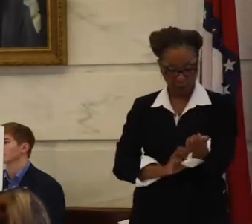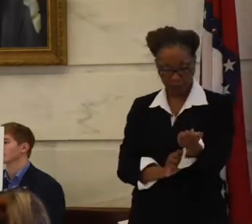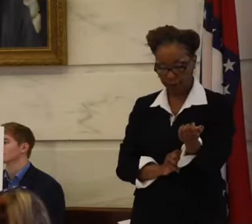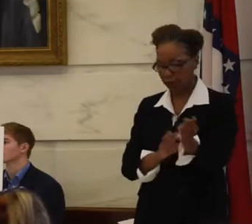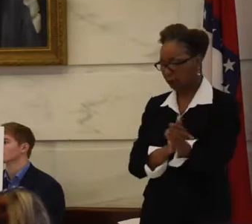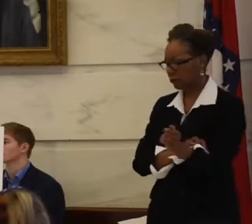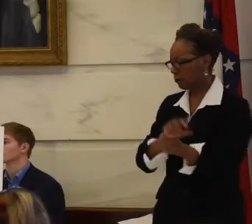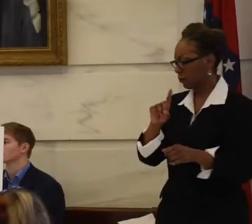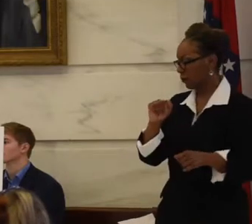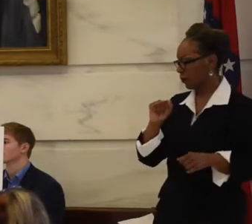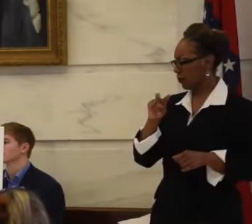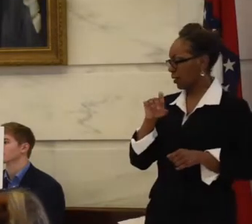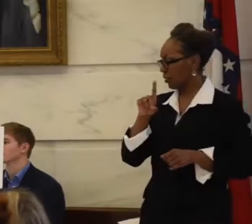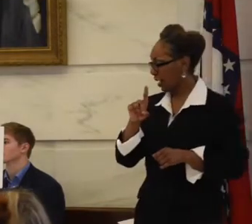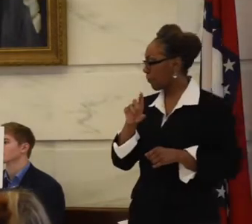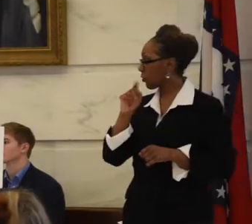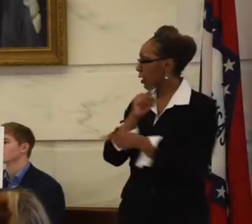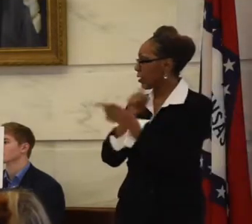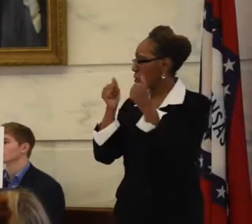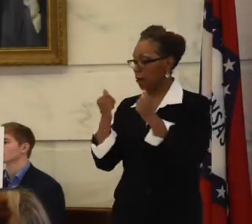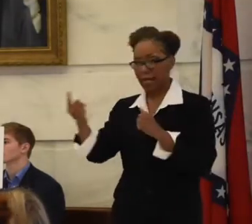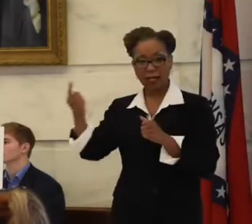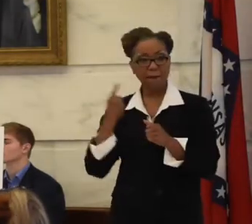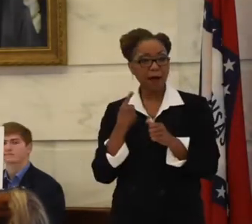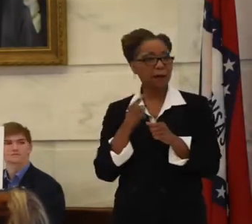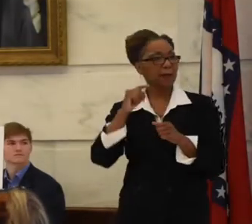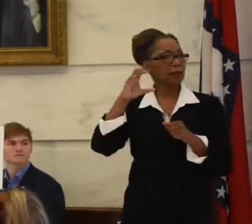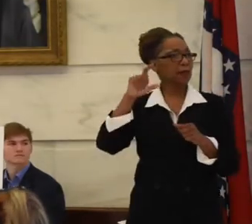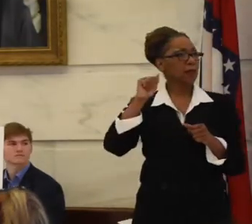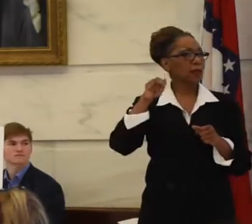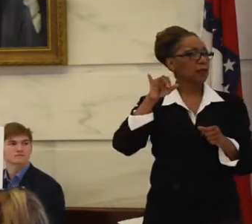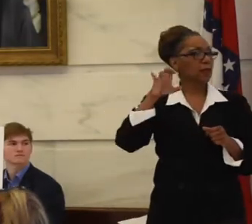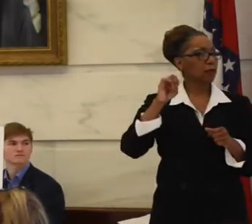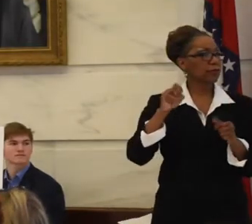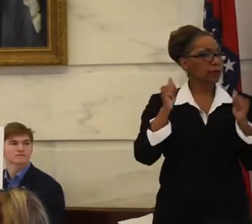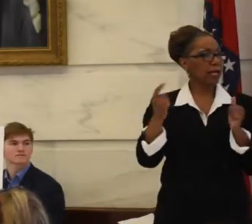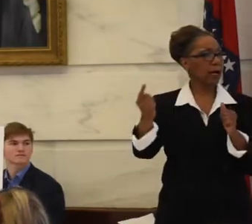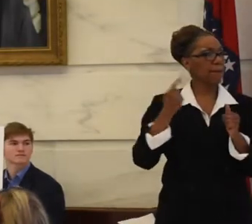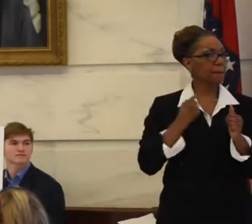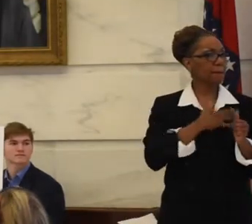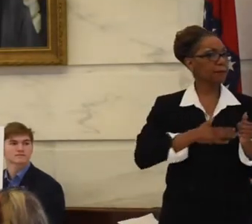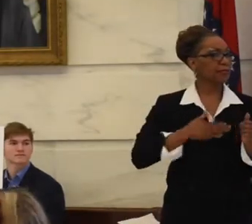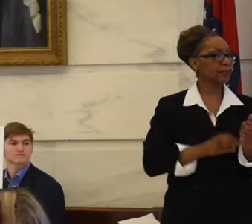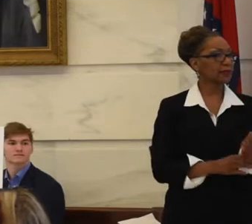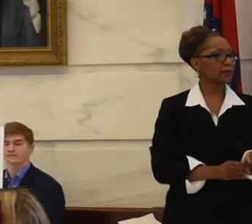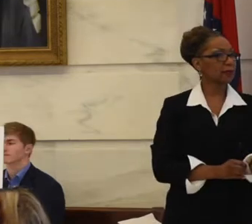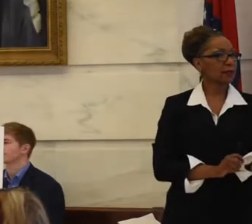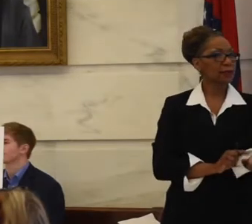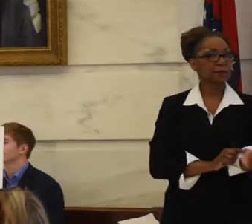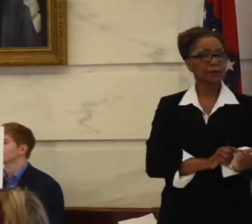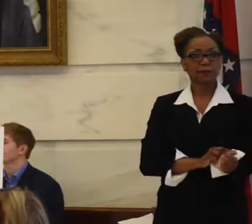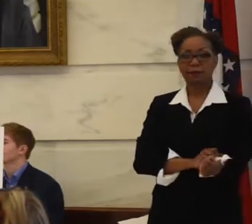David, Bill, if you guys can come up. Therese, if you can come up, please.